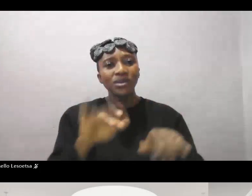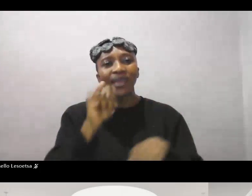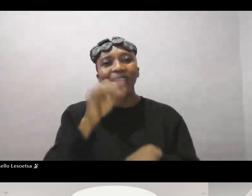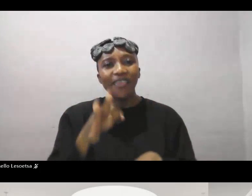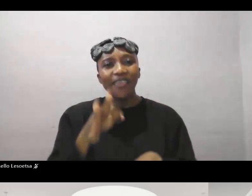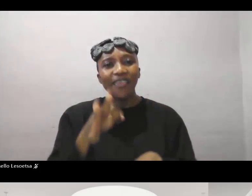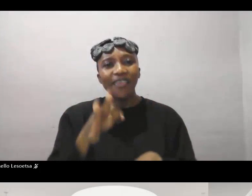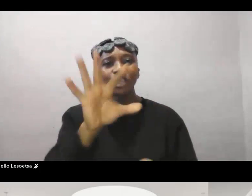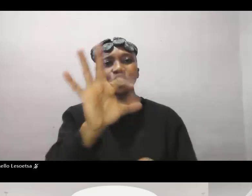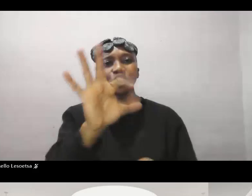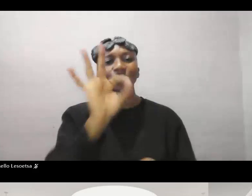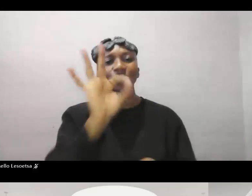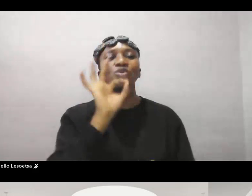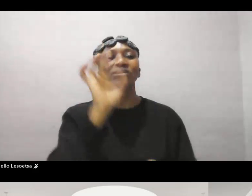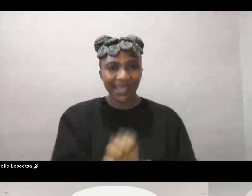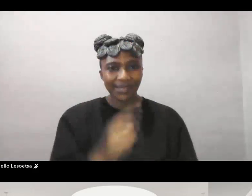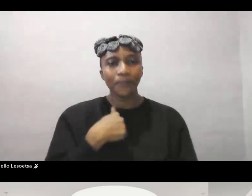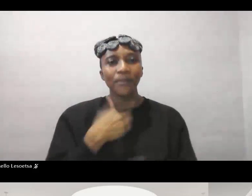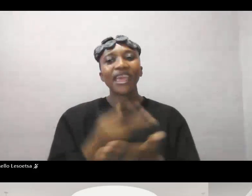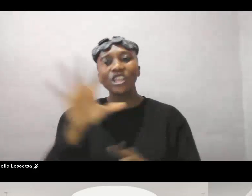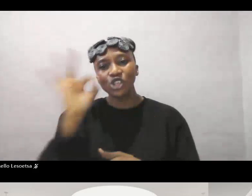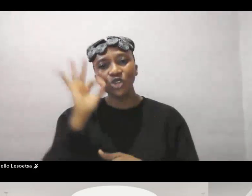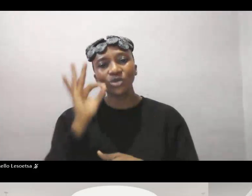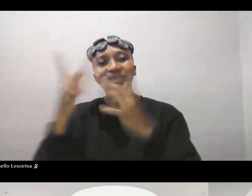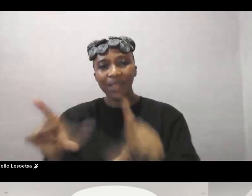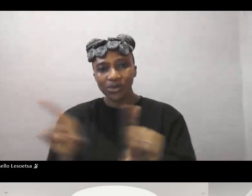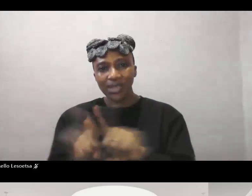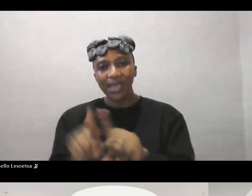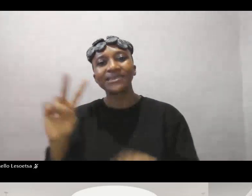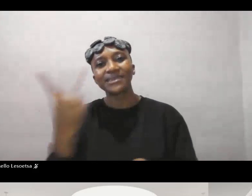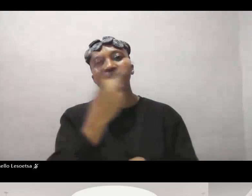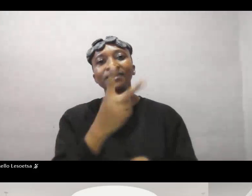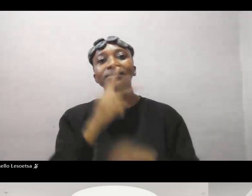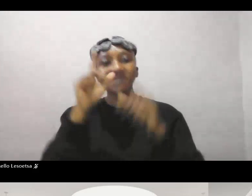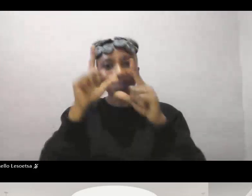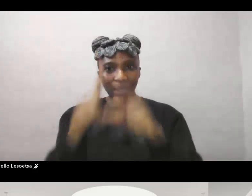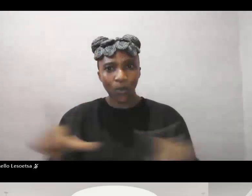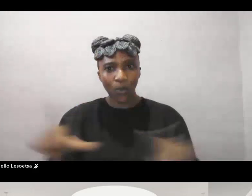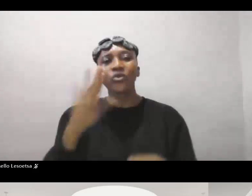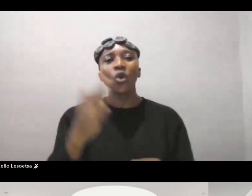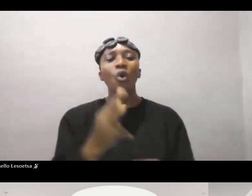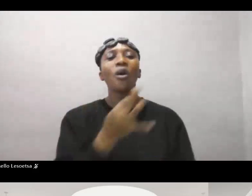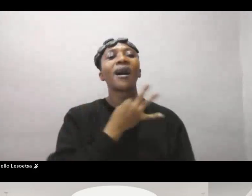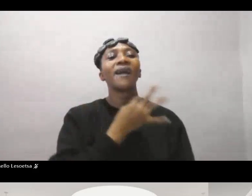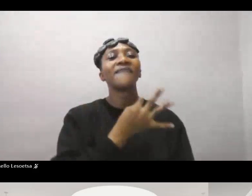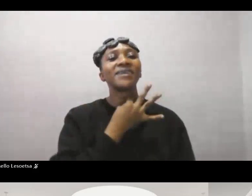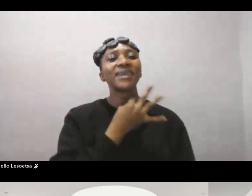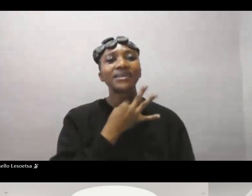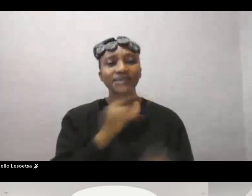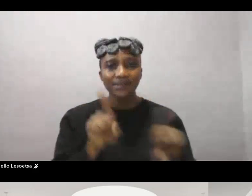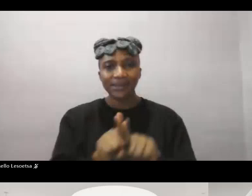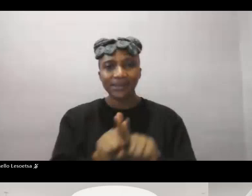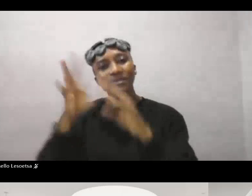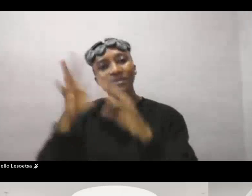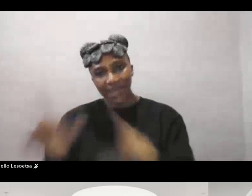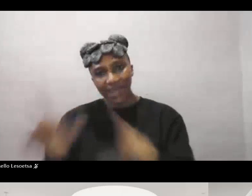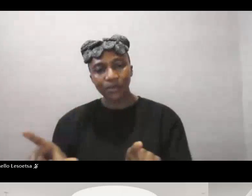English, I can choose sign language as my second language, or if choosing Afrikaans and sign language, those kind of